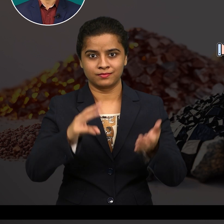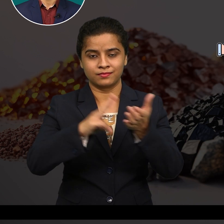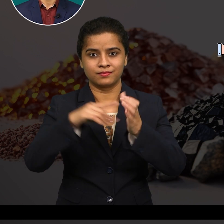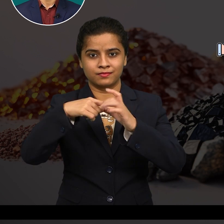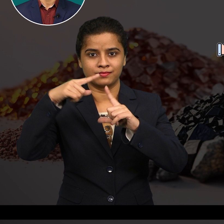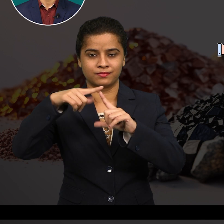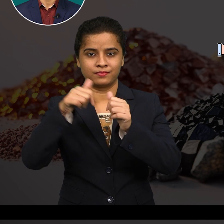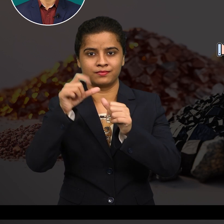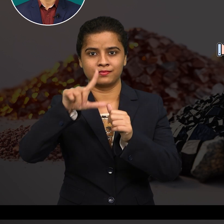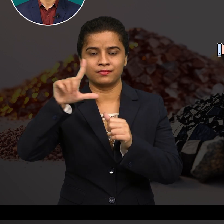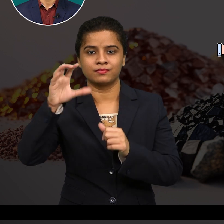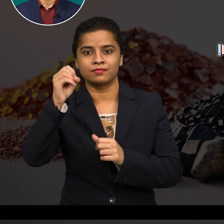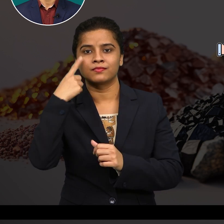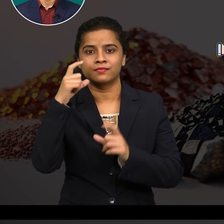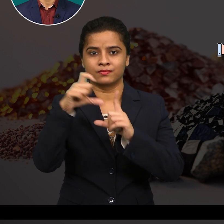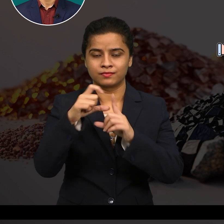metalloid,